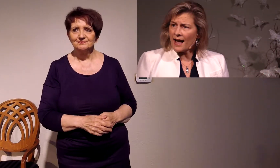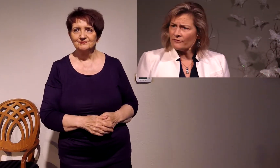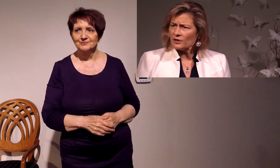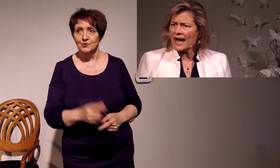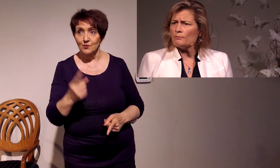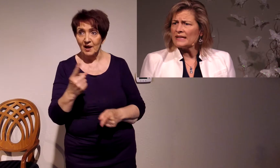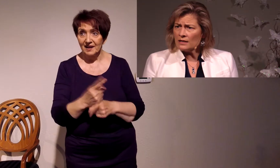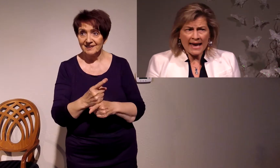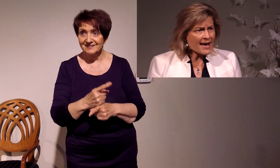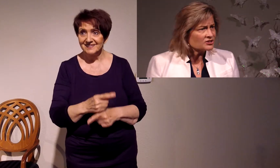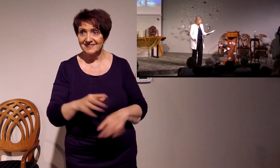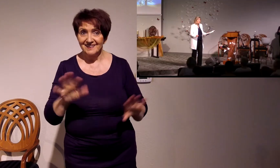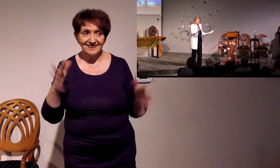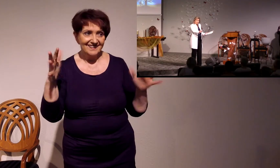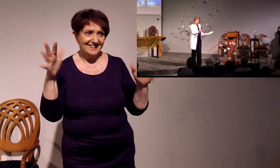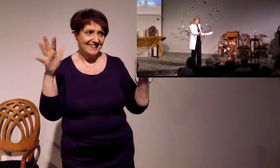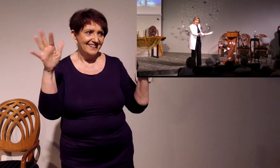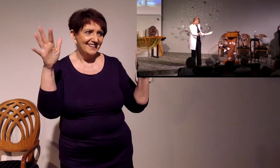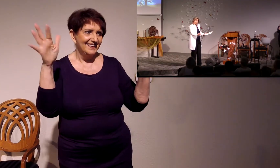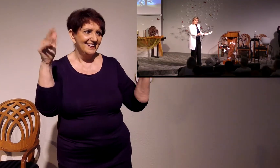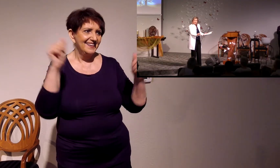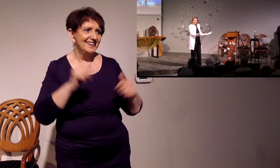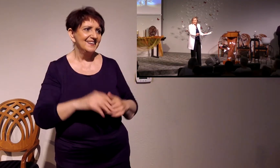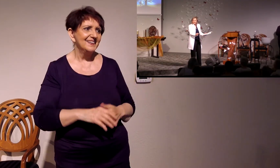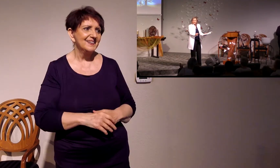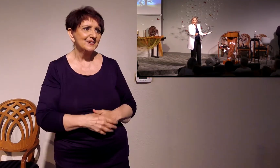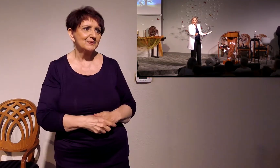Right? Clap for that. Yes, because you're